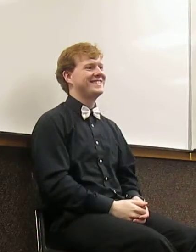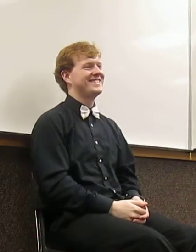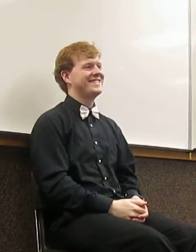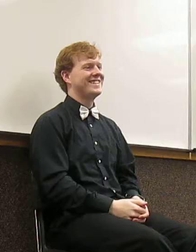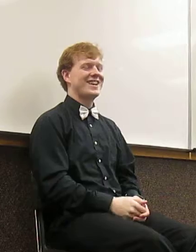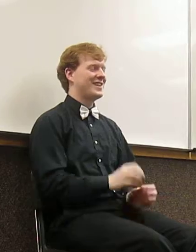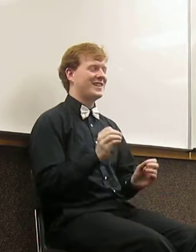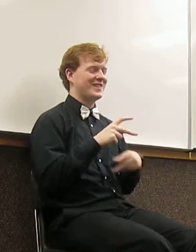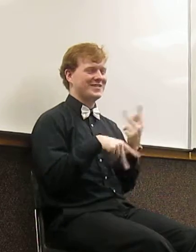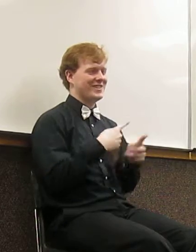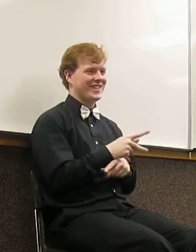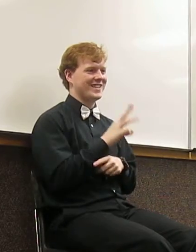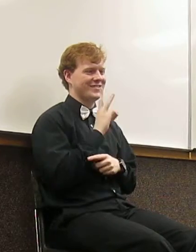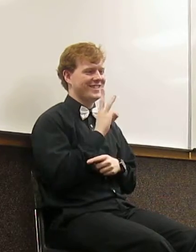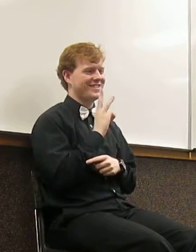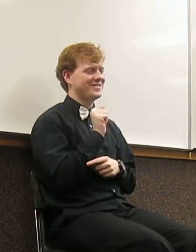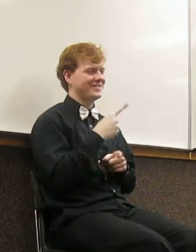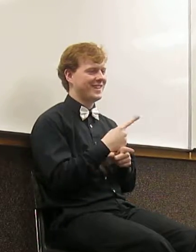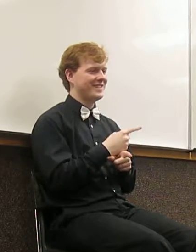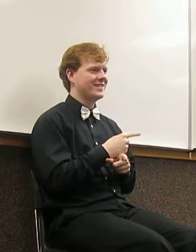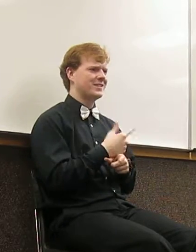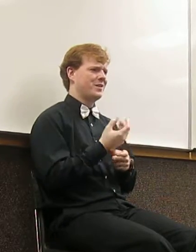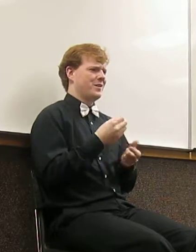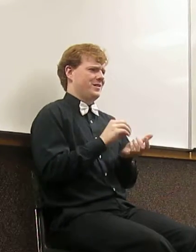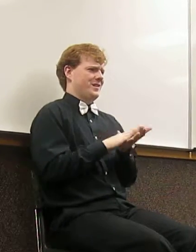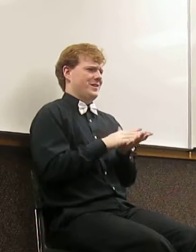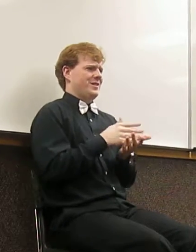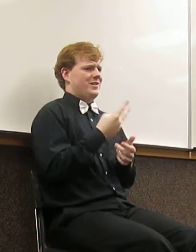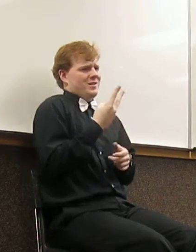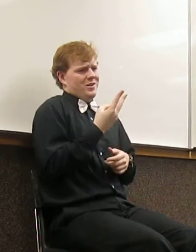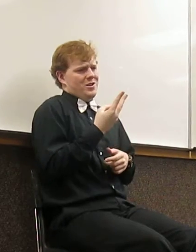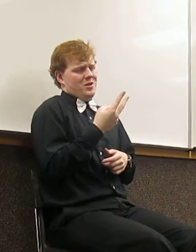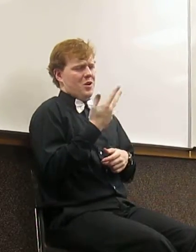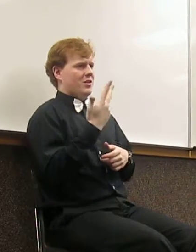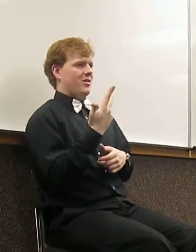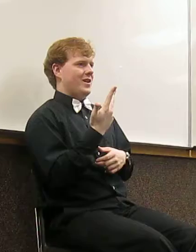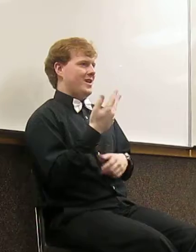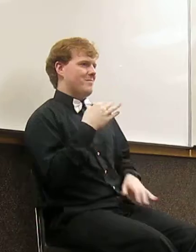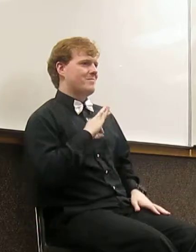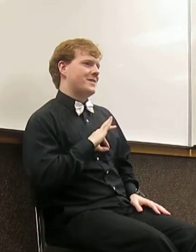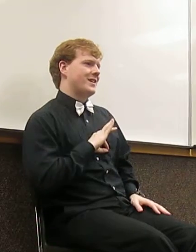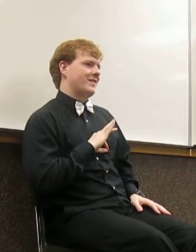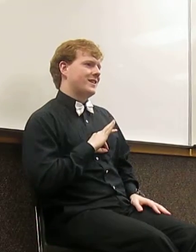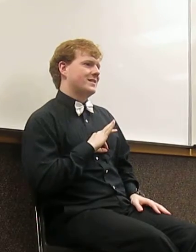Yeah, there's no types of water. So you could just write like 2 or 3 benefits, or I don't